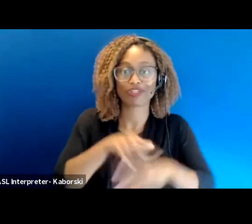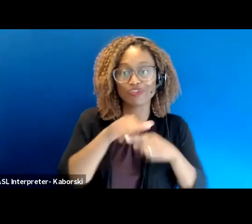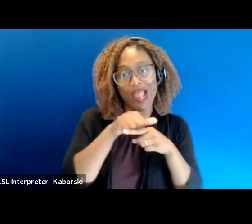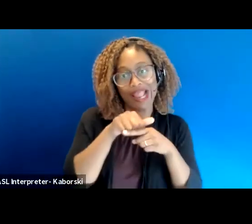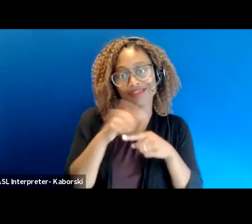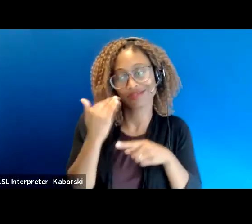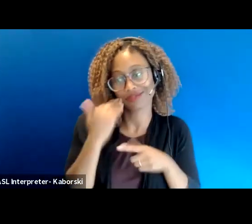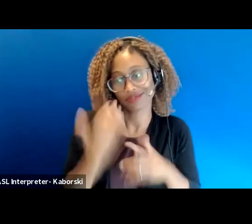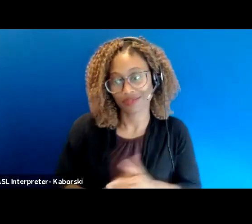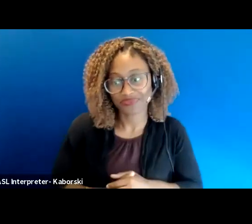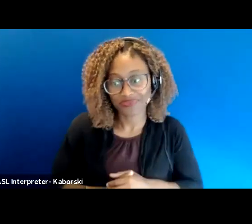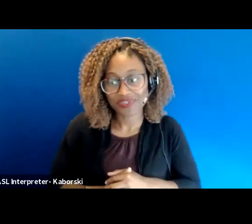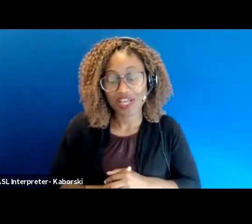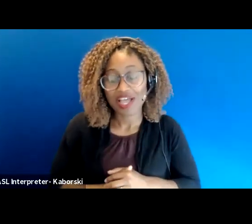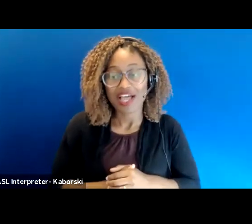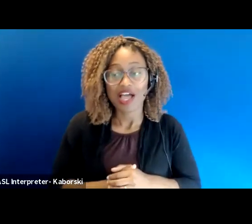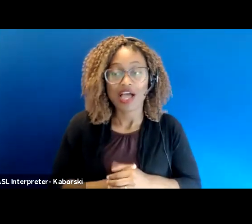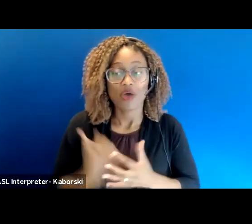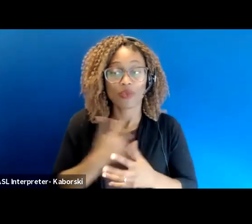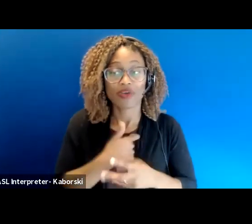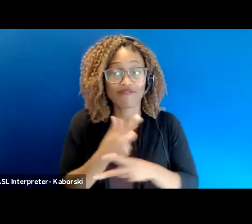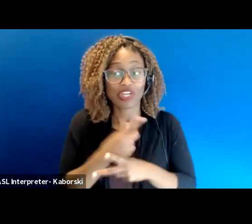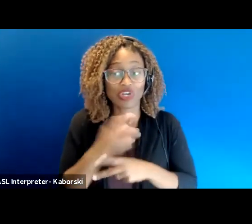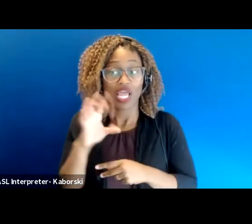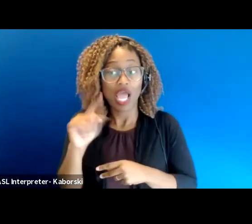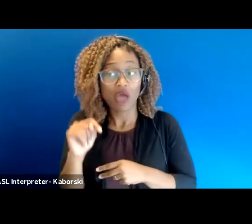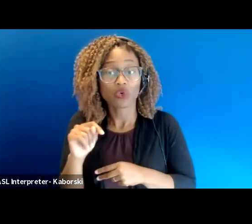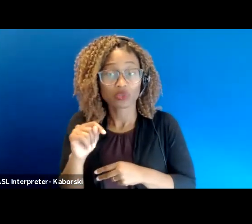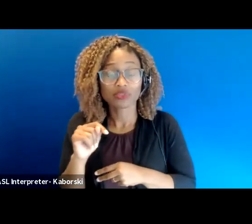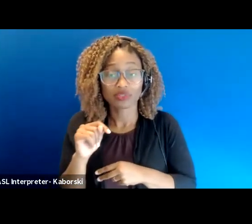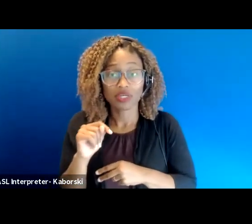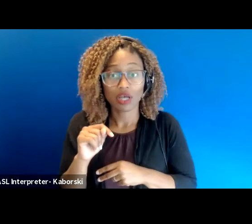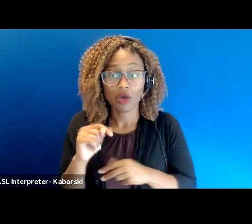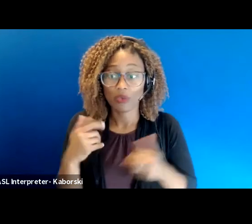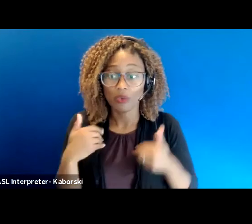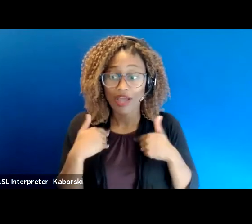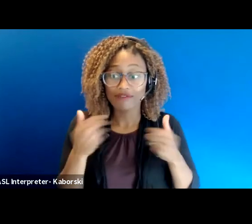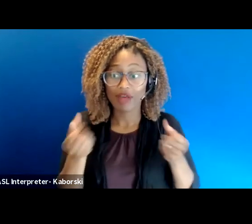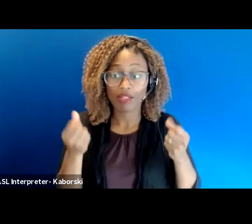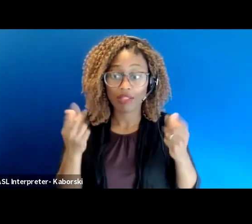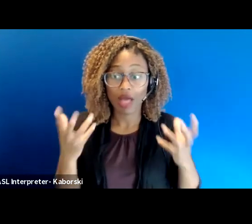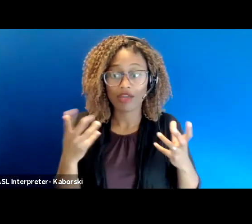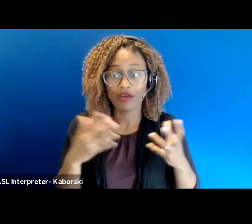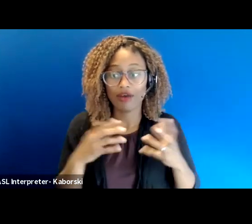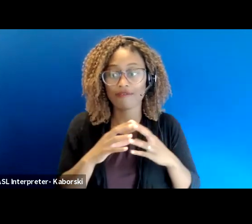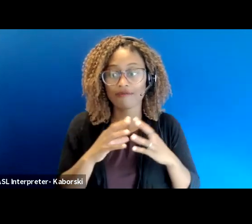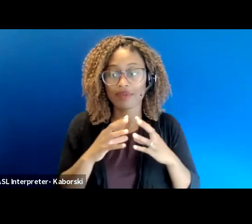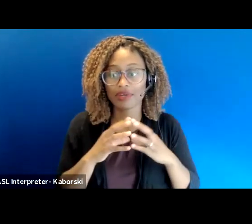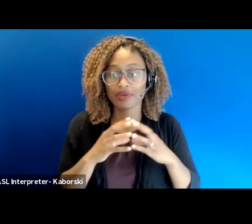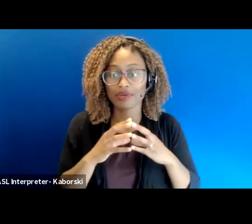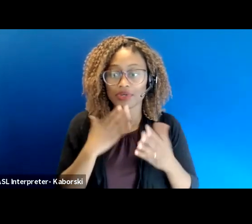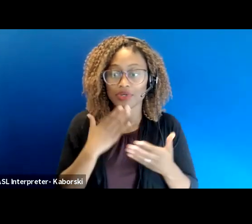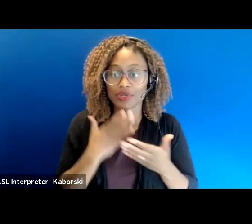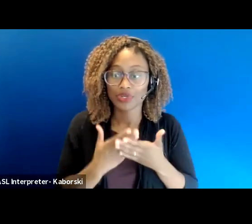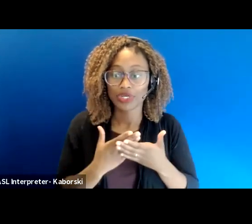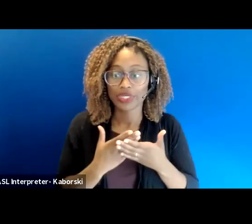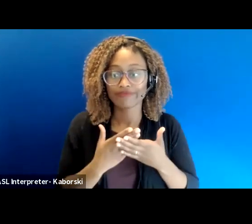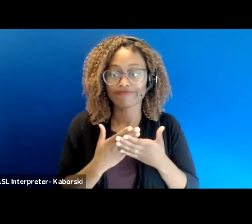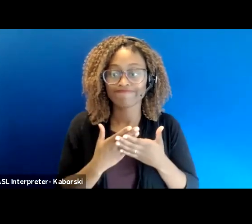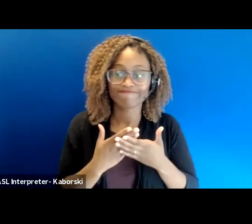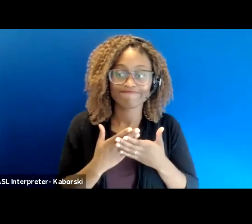And we found that even though we got a lot of good talks,